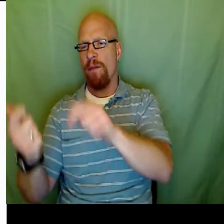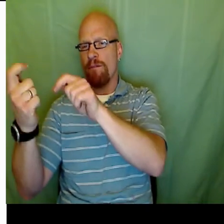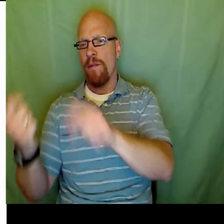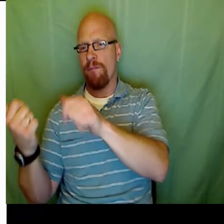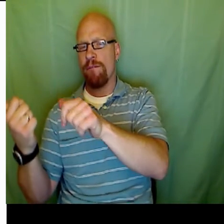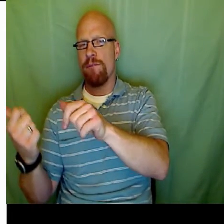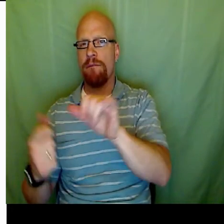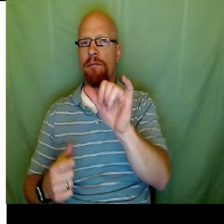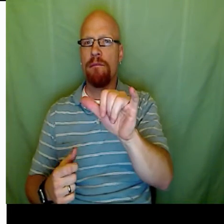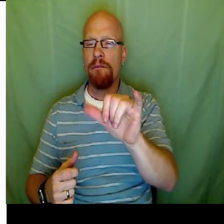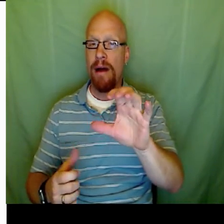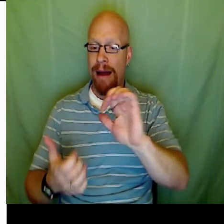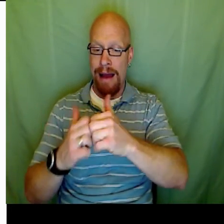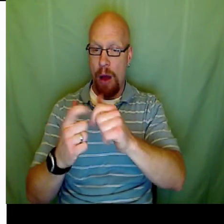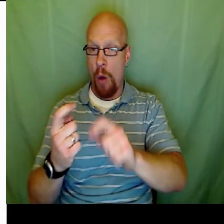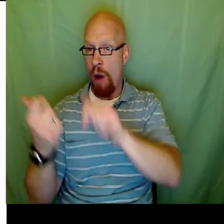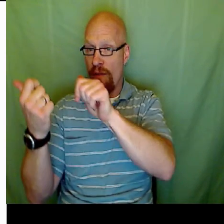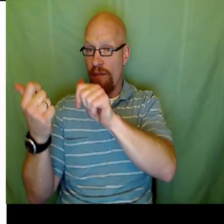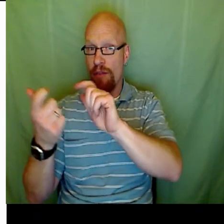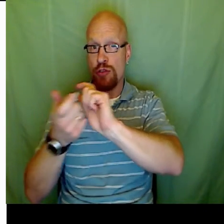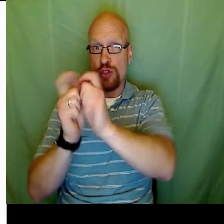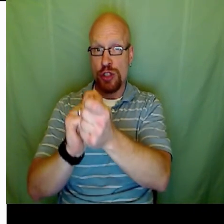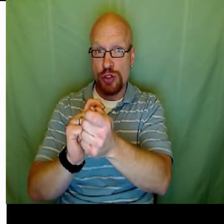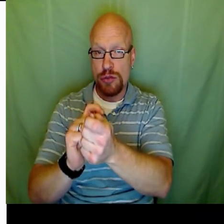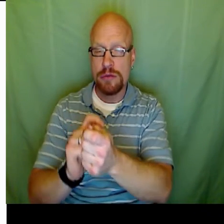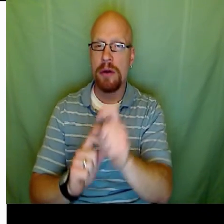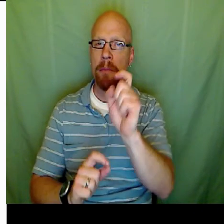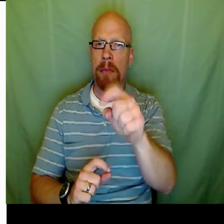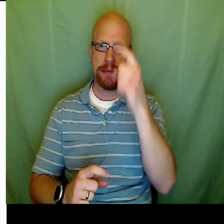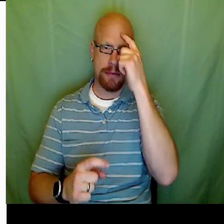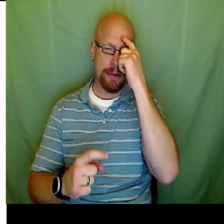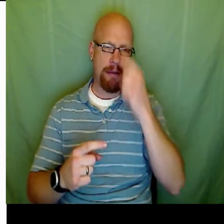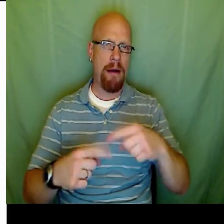everything else around the y I want to get rid of.